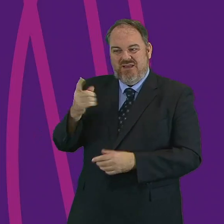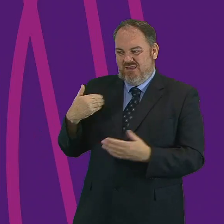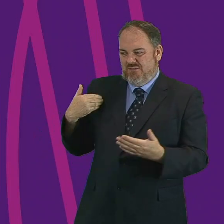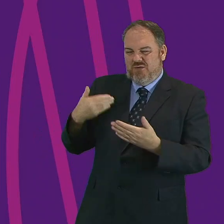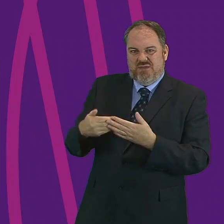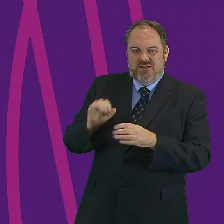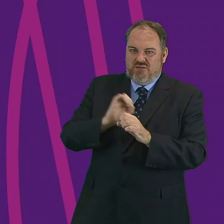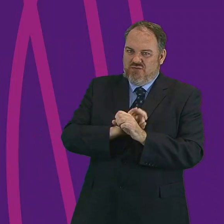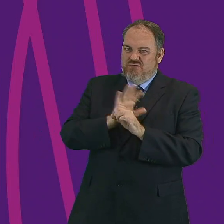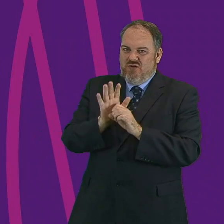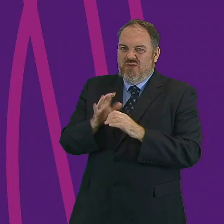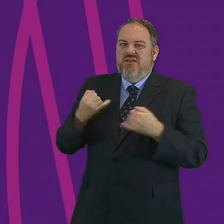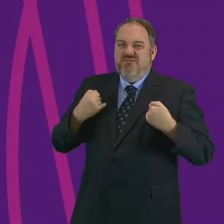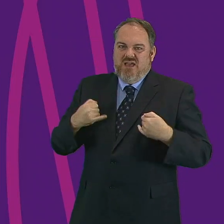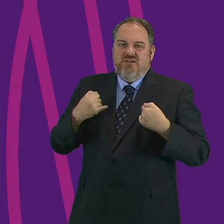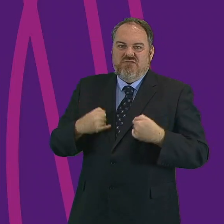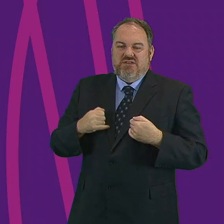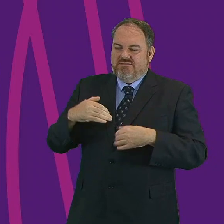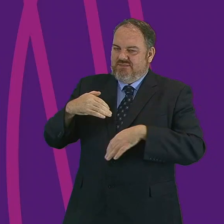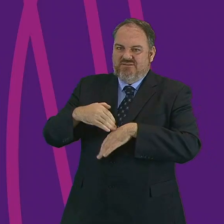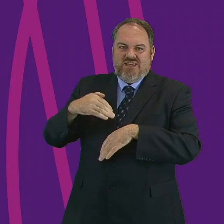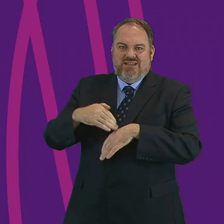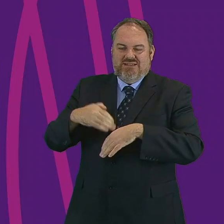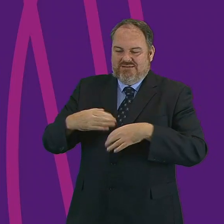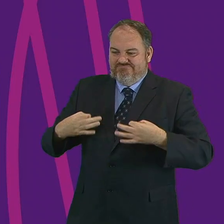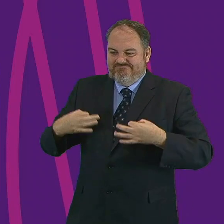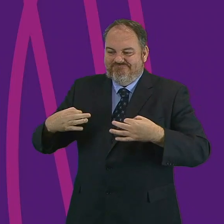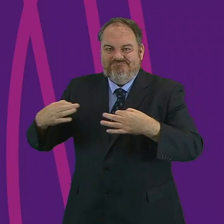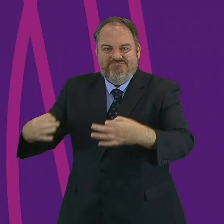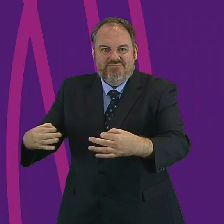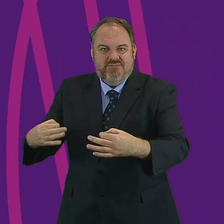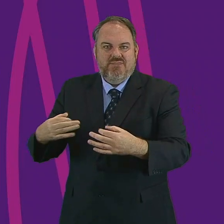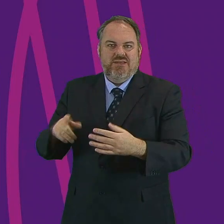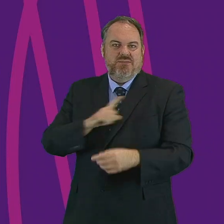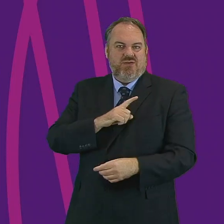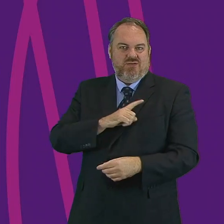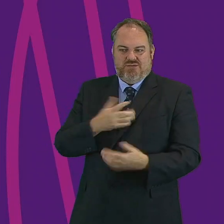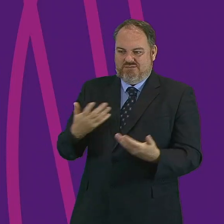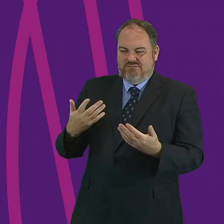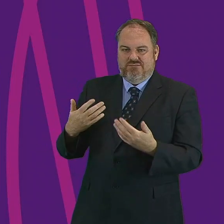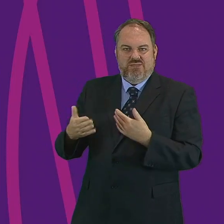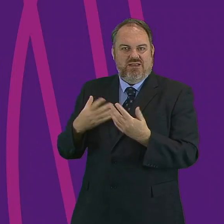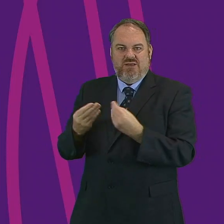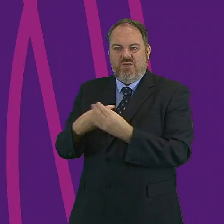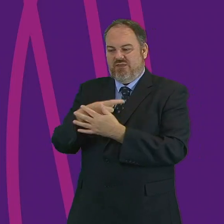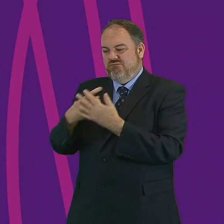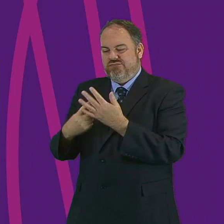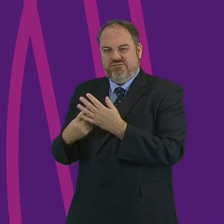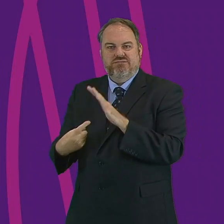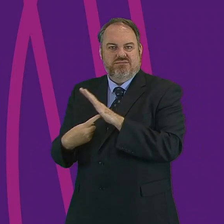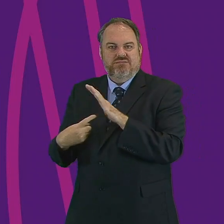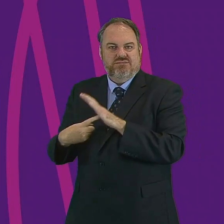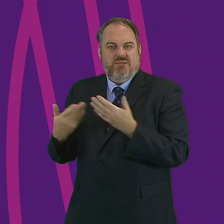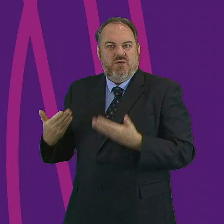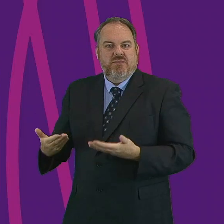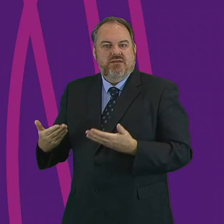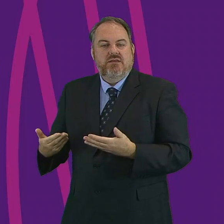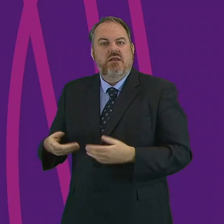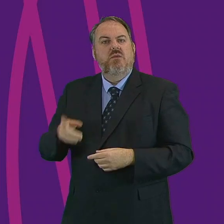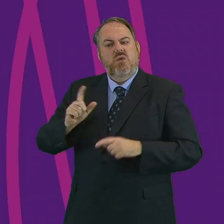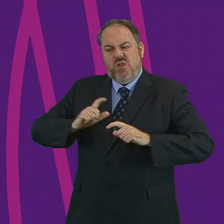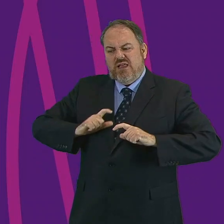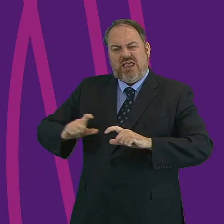ways delayed and may continue to delay this, but that intention and aim is still there. We continue to work across